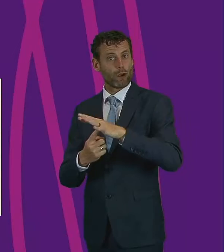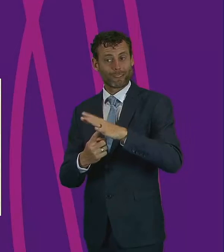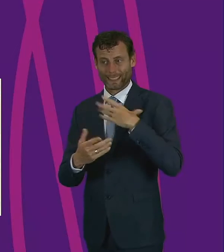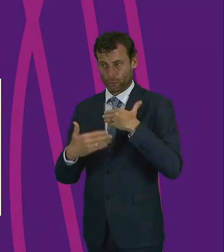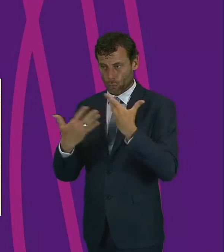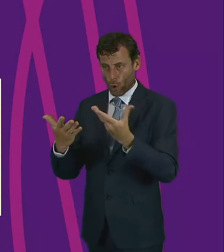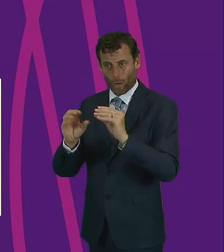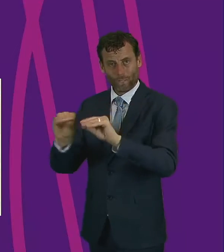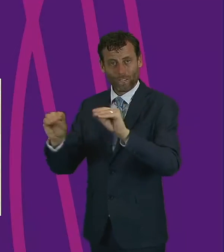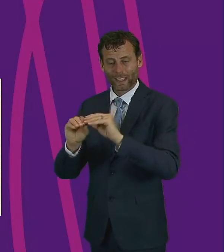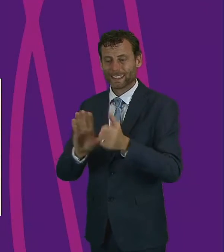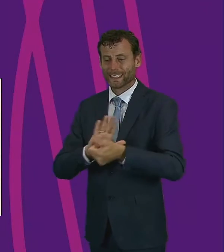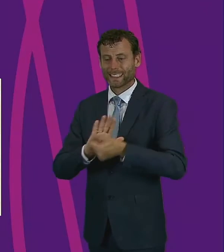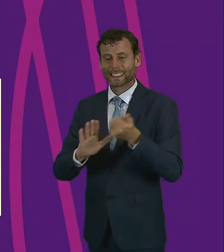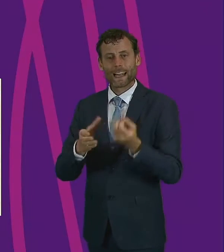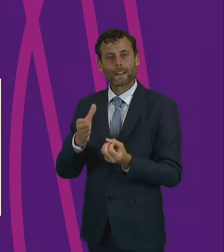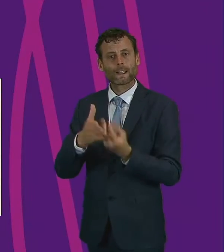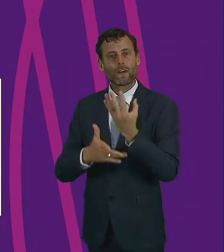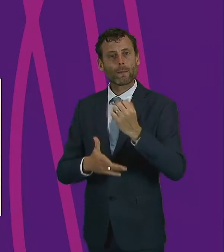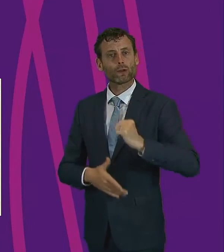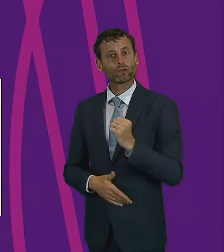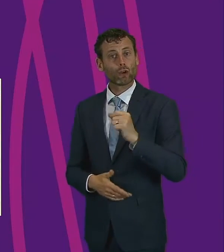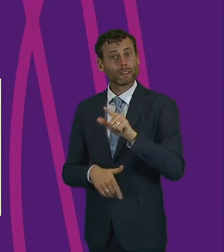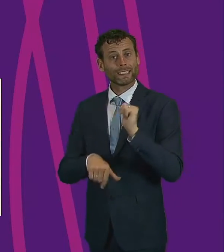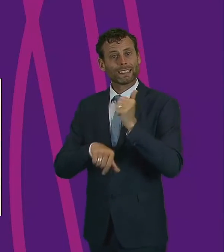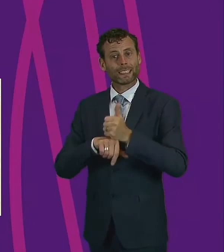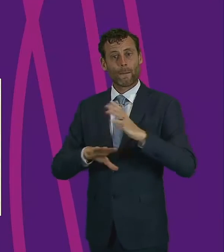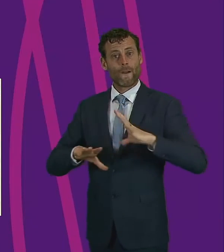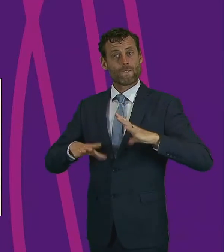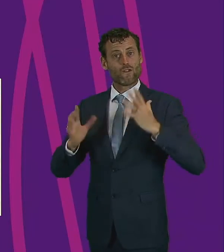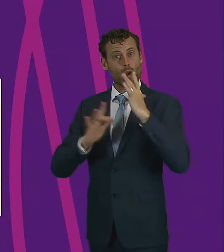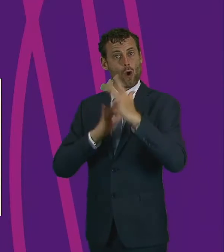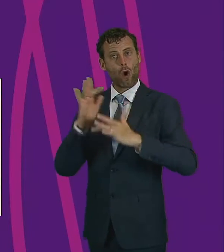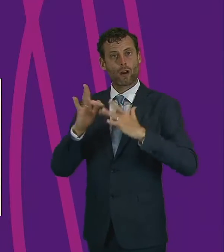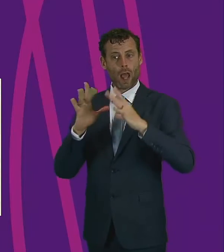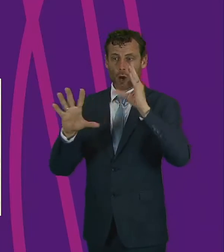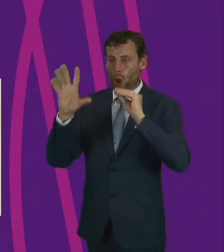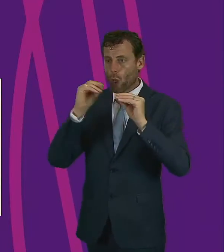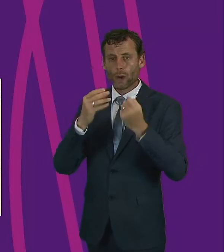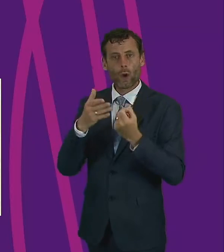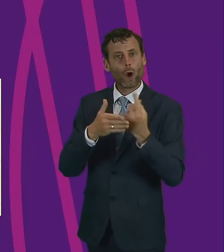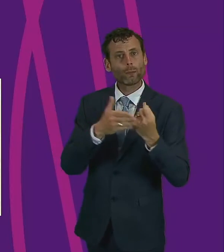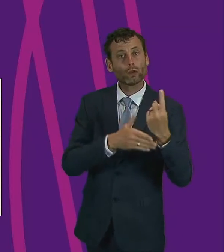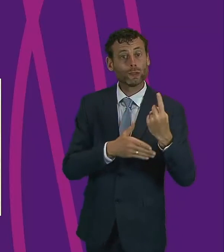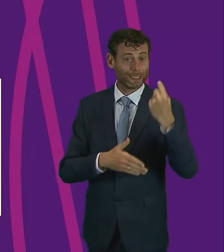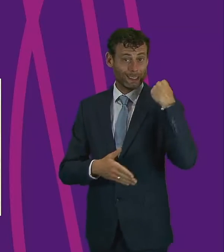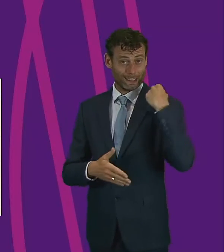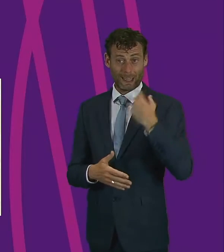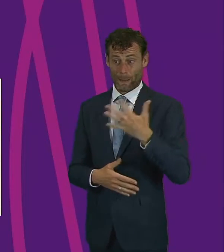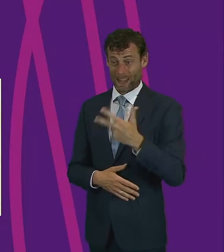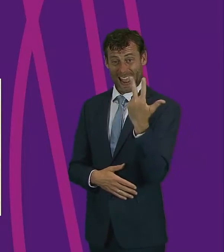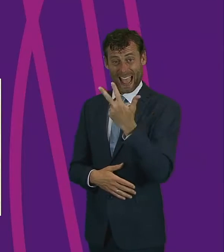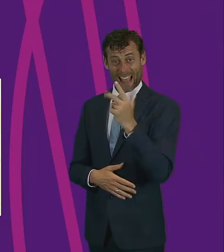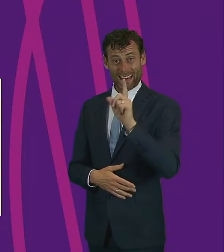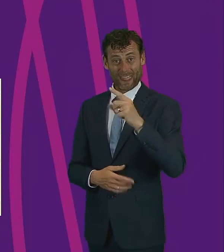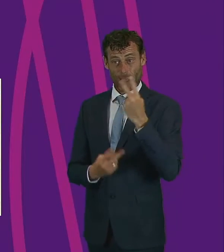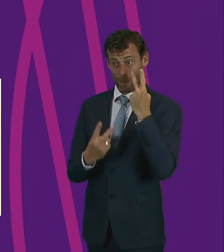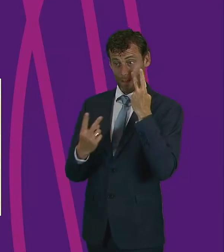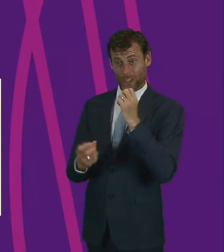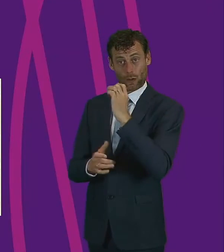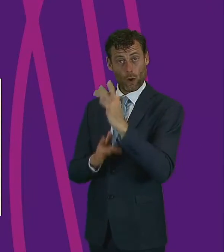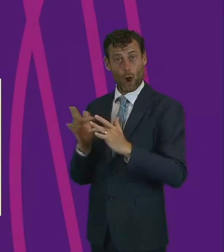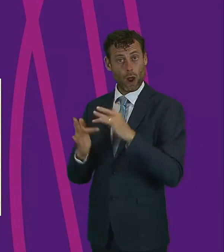Development Scotland launched free online learning opportunities in April, with over 80,000 visits to those resources in a month. At the end of